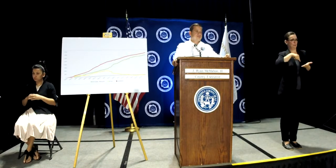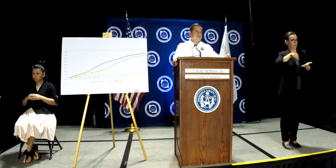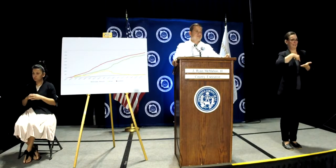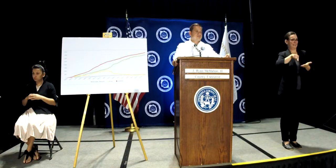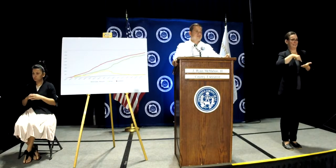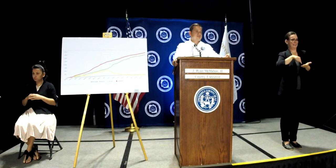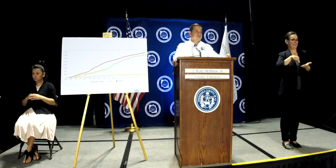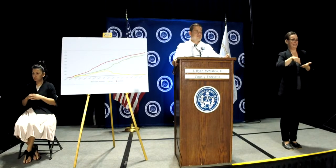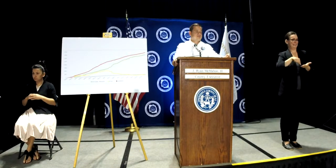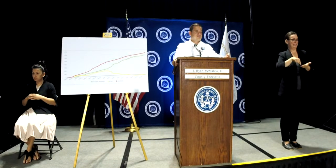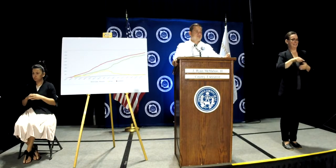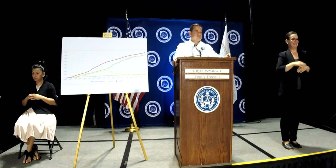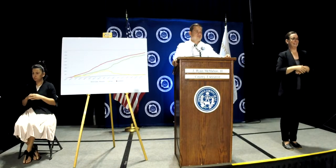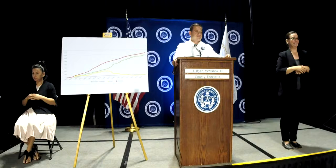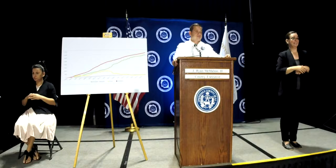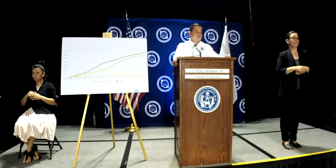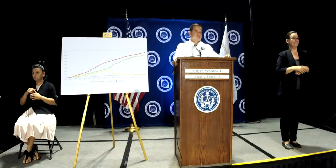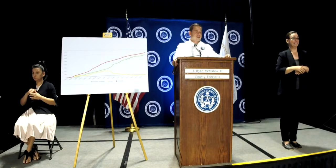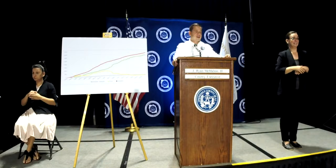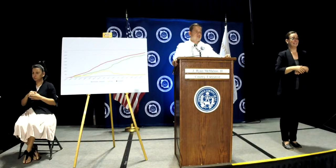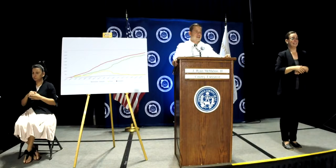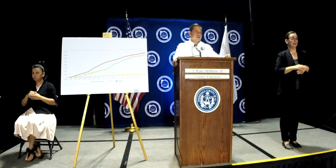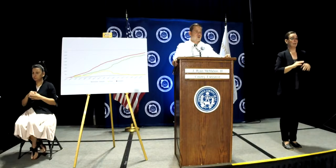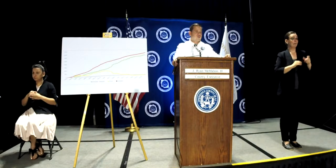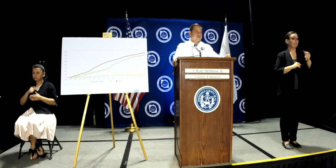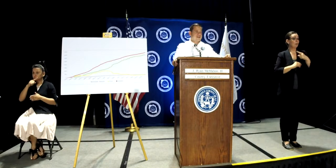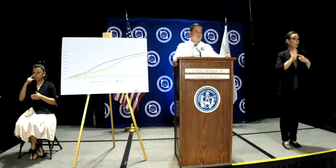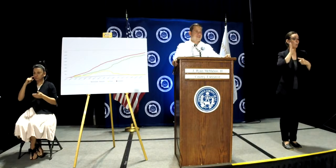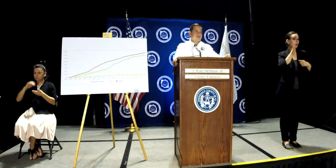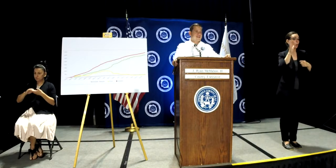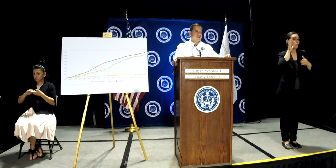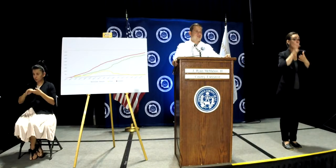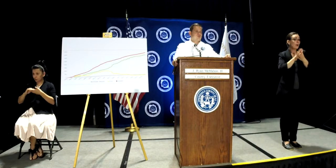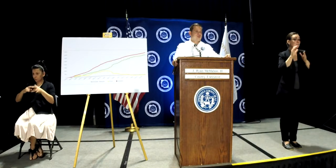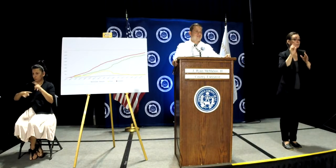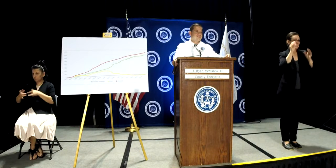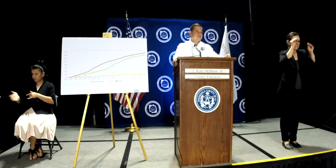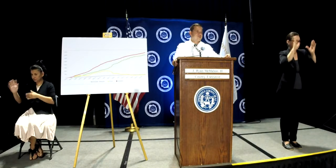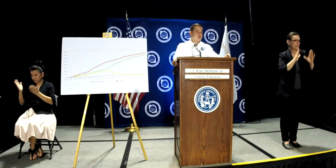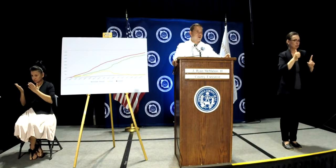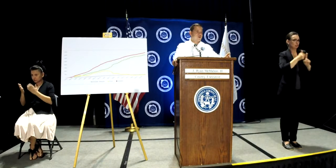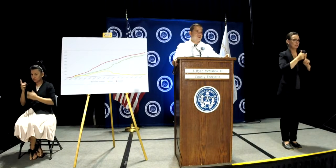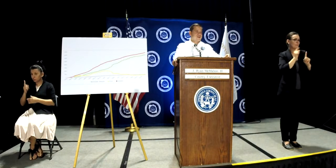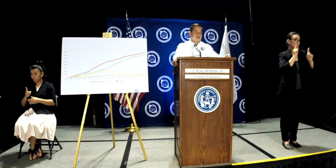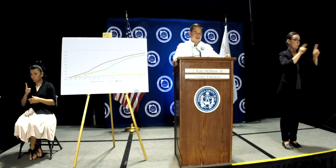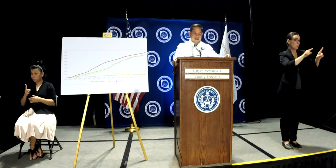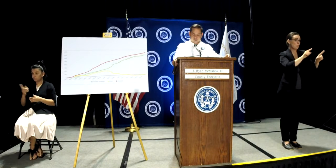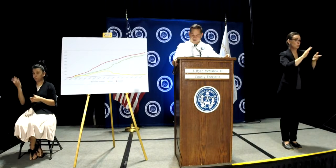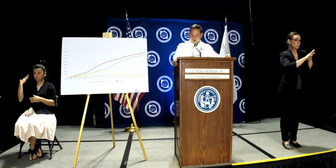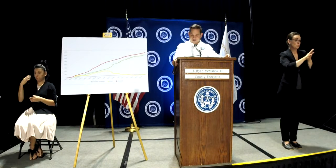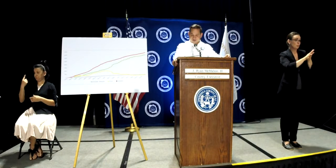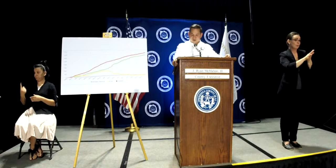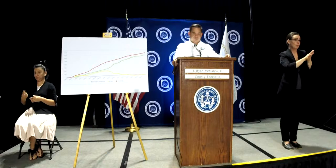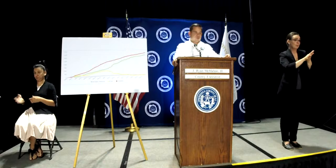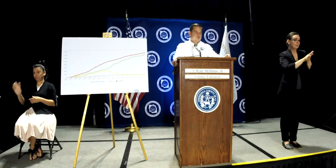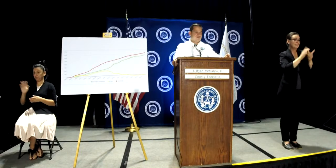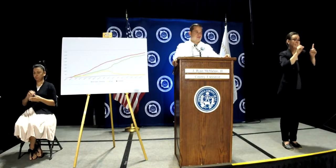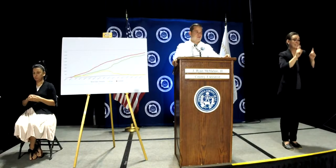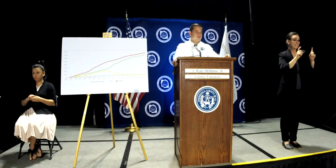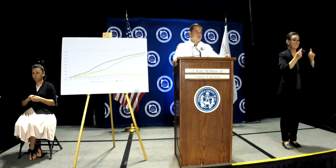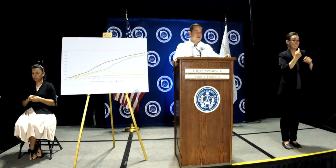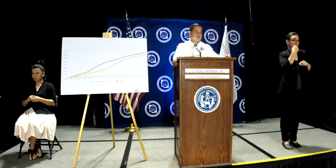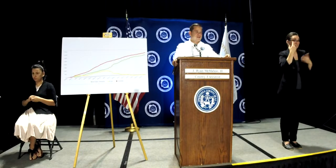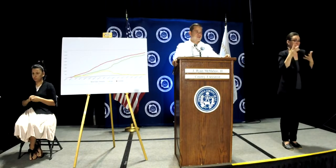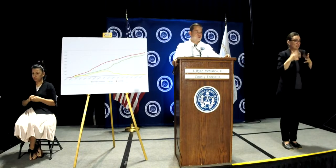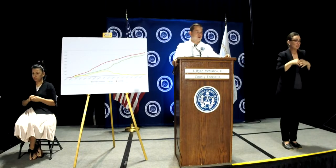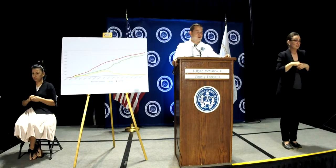a back-to-school COVID test for the Beeville? Kate actually got a COVID test last week, so I don't know if she's going to go again for Beeville.